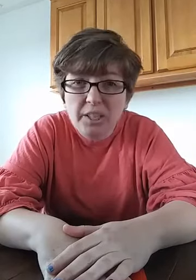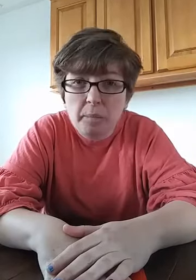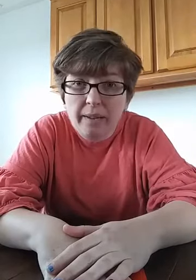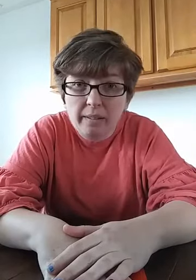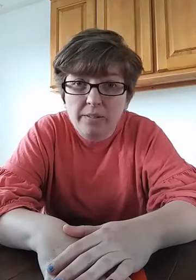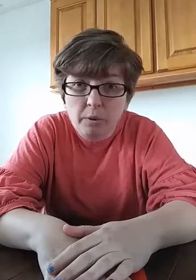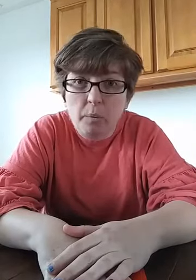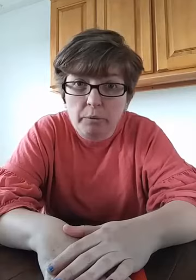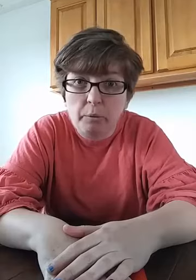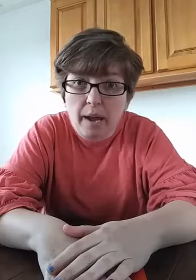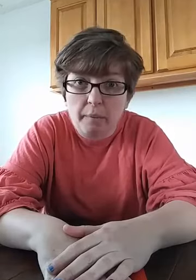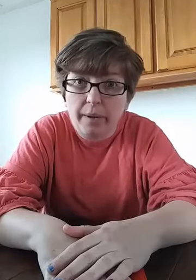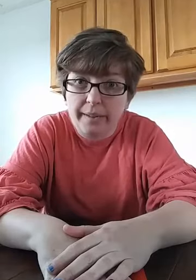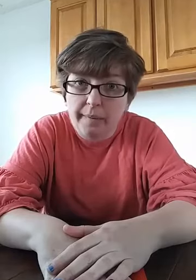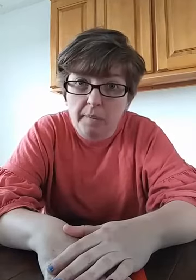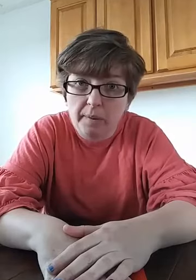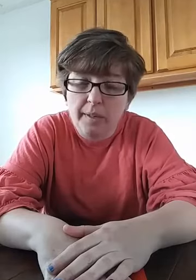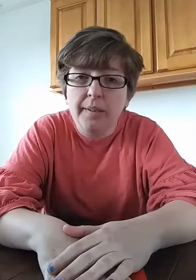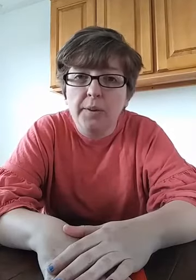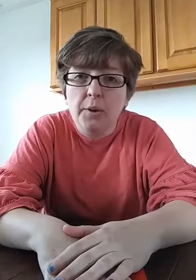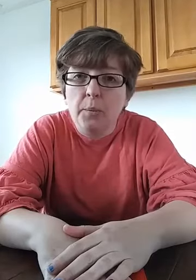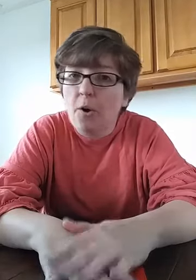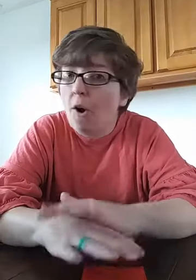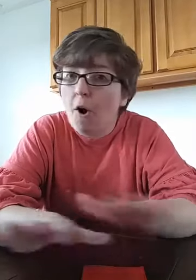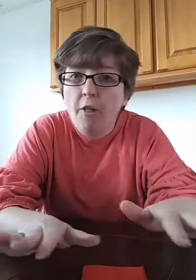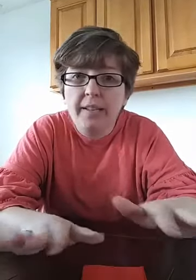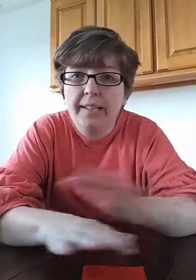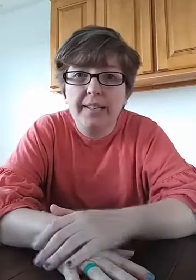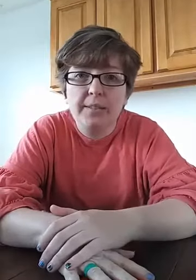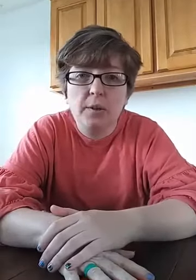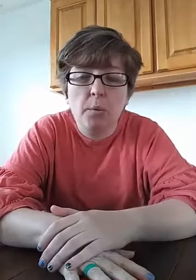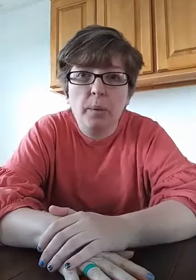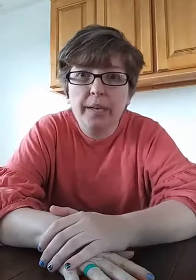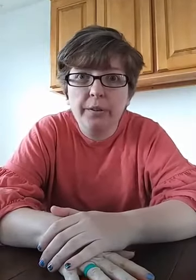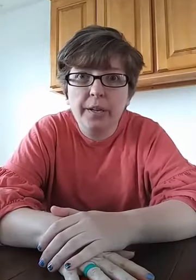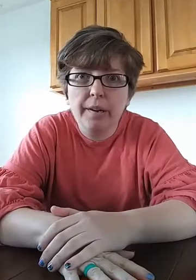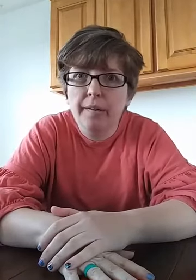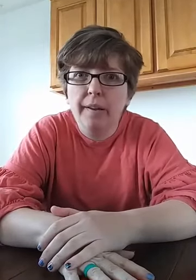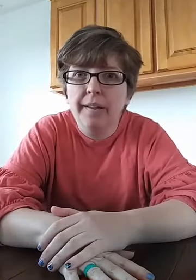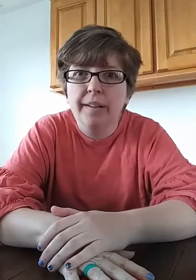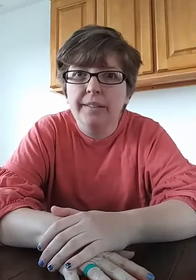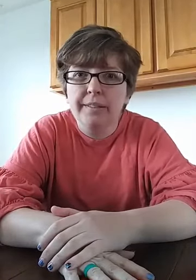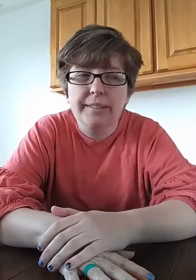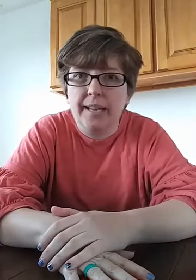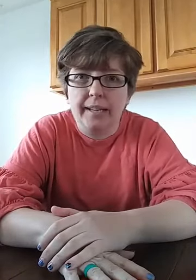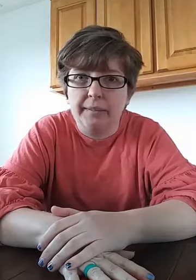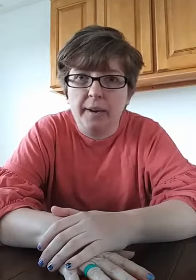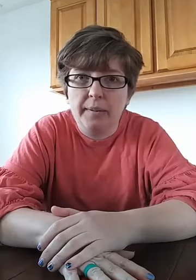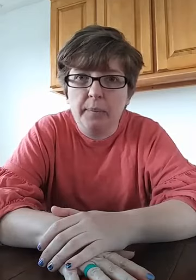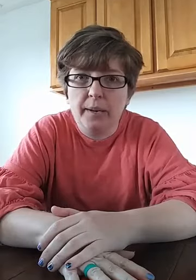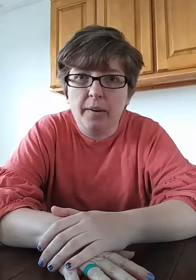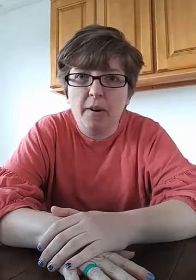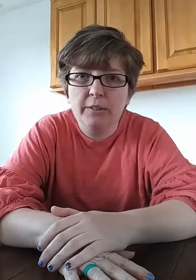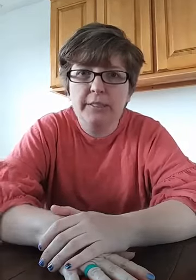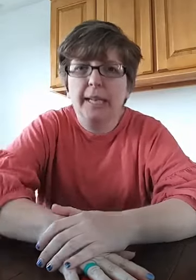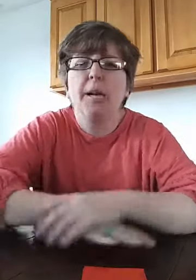your parents are going through that right now we're all in this weird setting right we are all stuck at